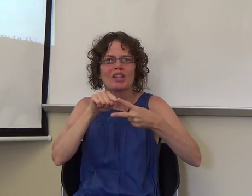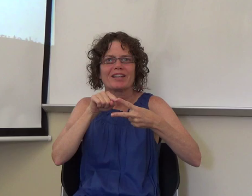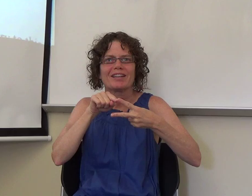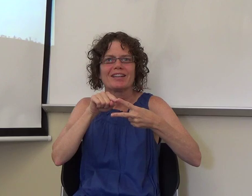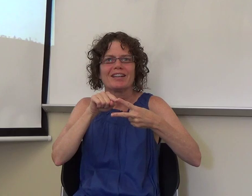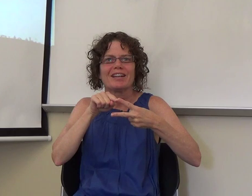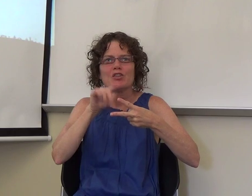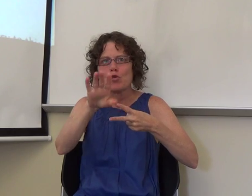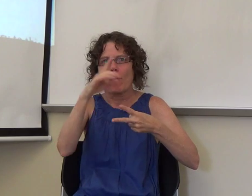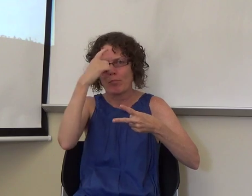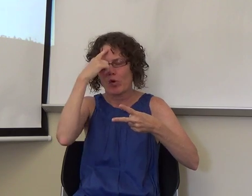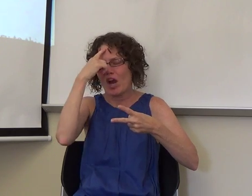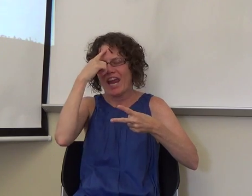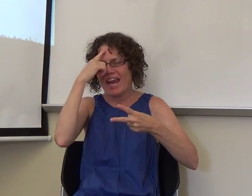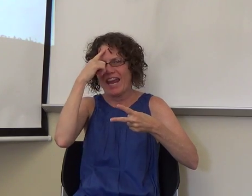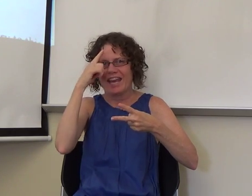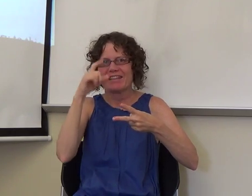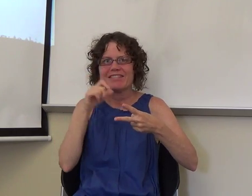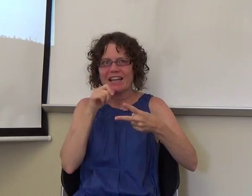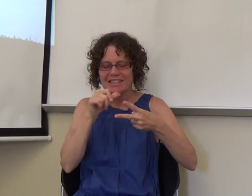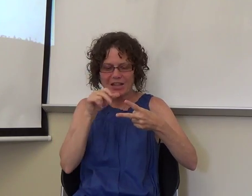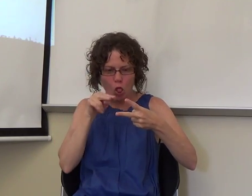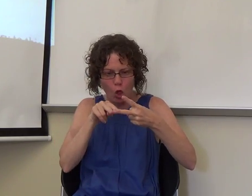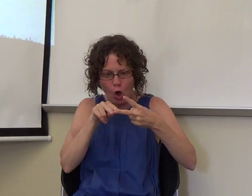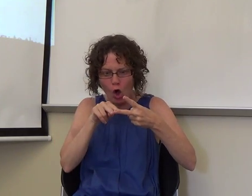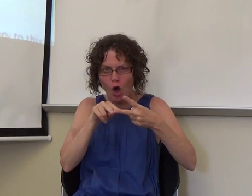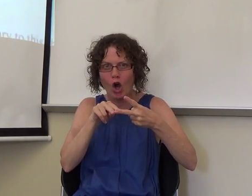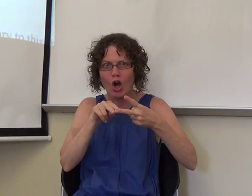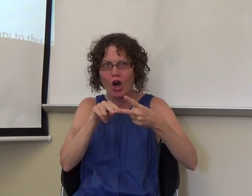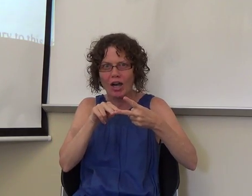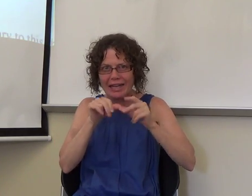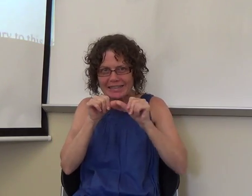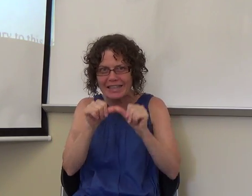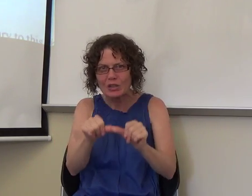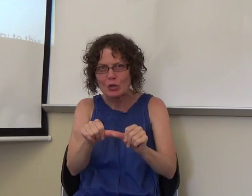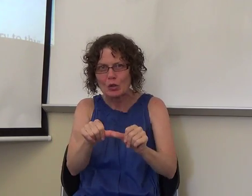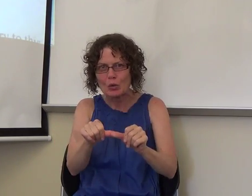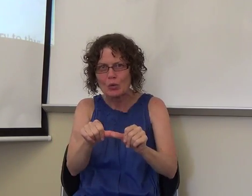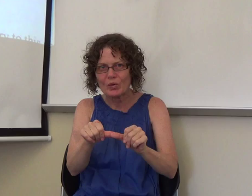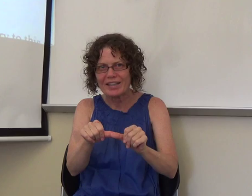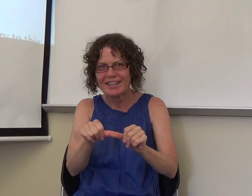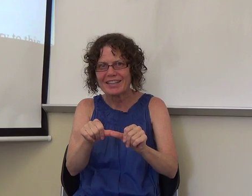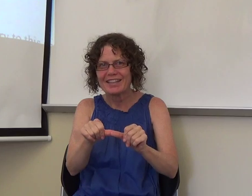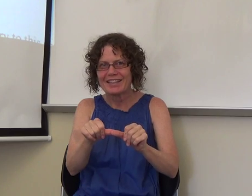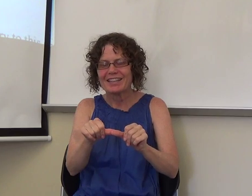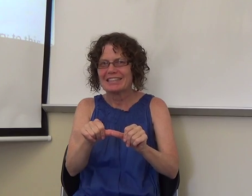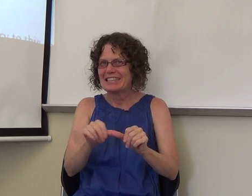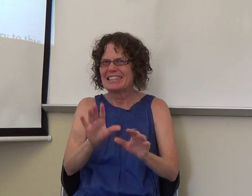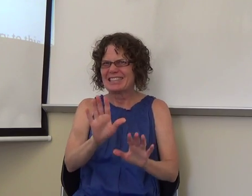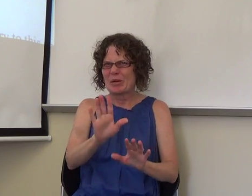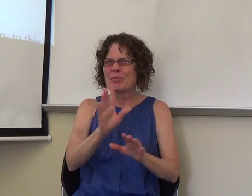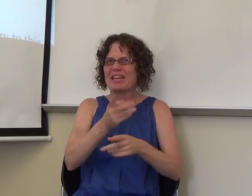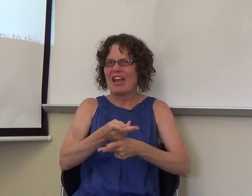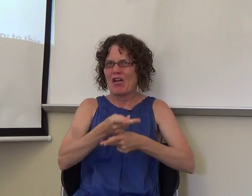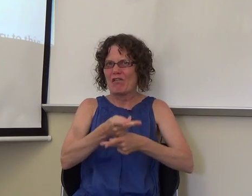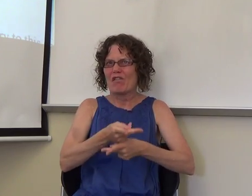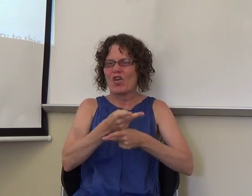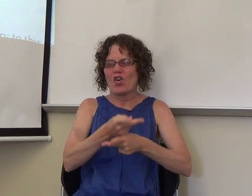and not allowing you to sound this word out. That's what they're going to assess you for a week from today,